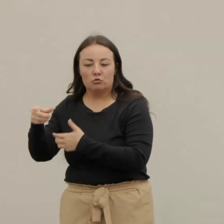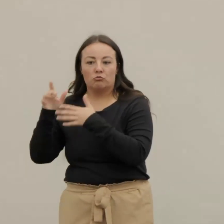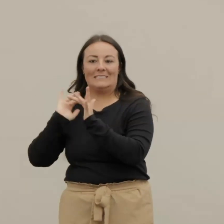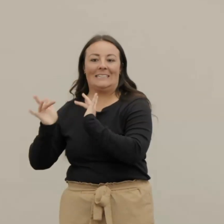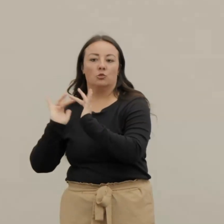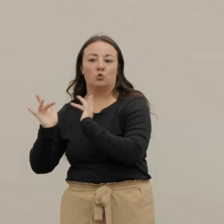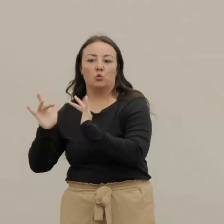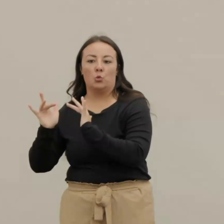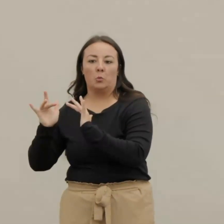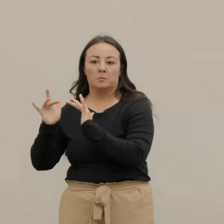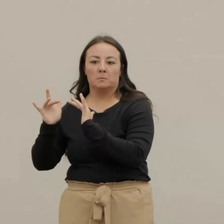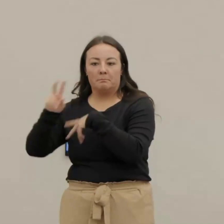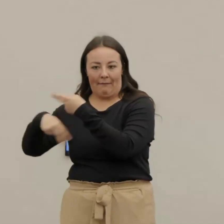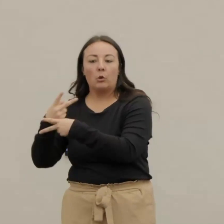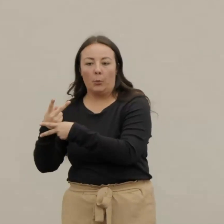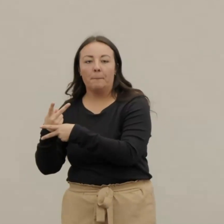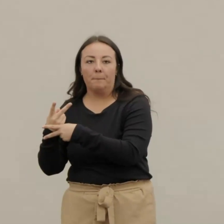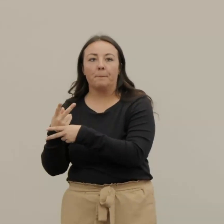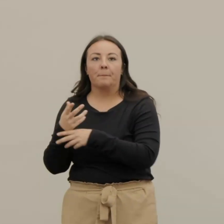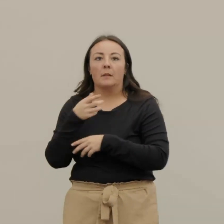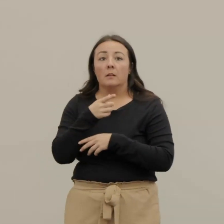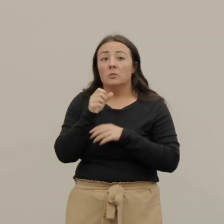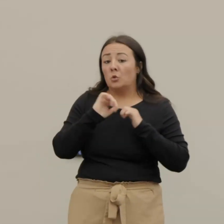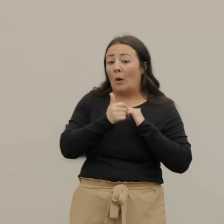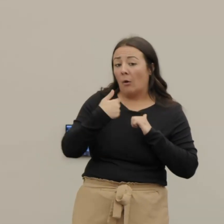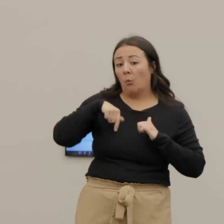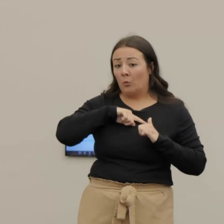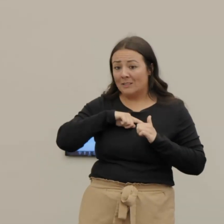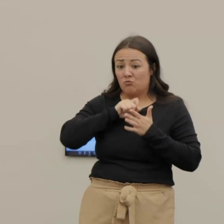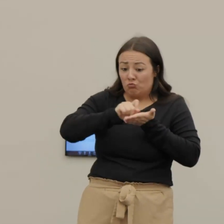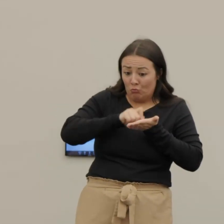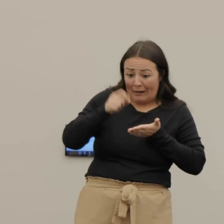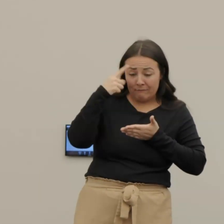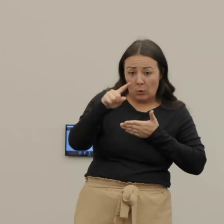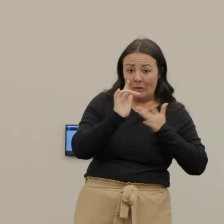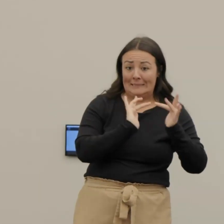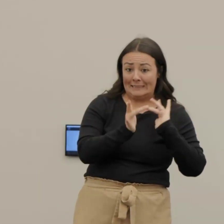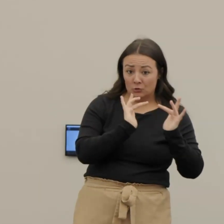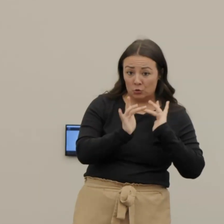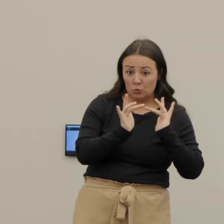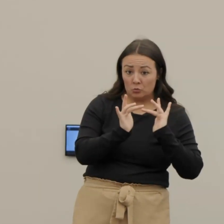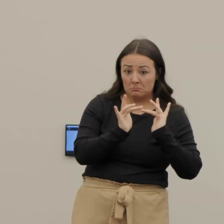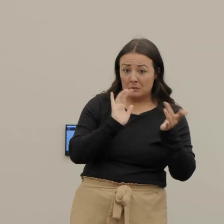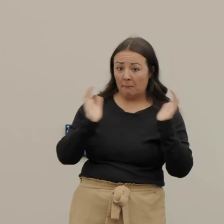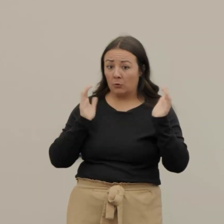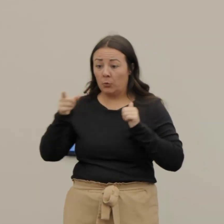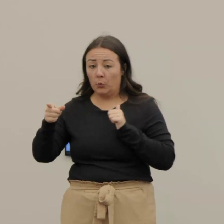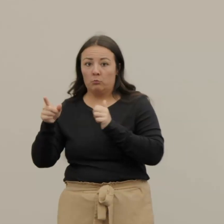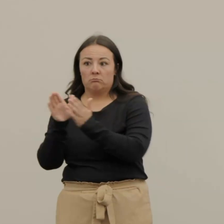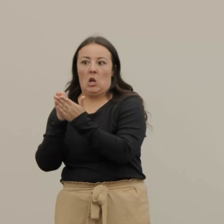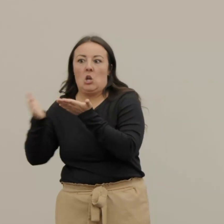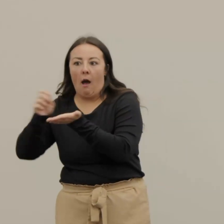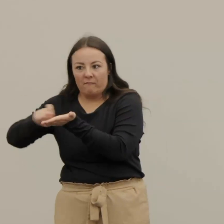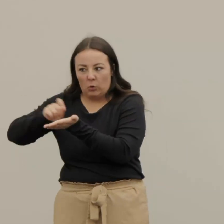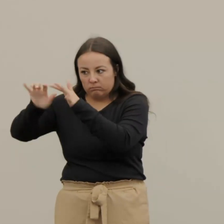And how we write for digital versus a novel are